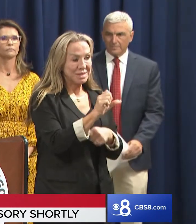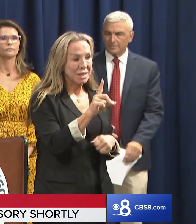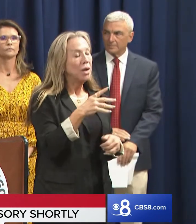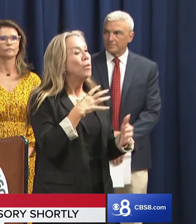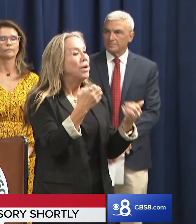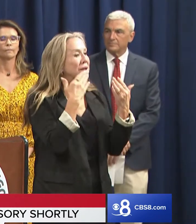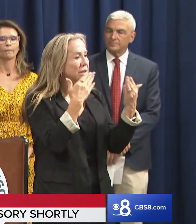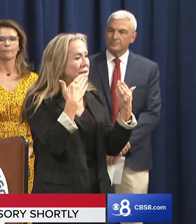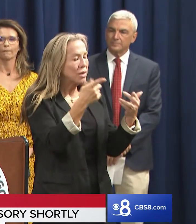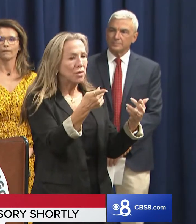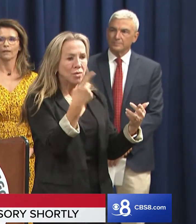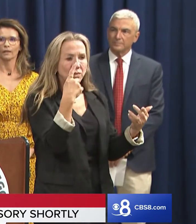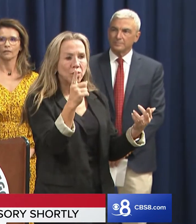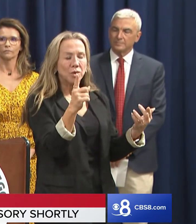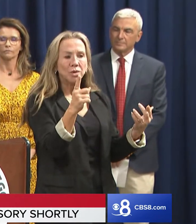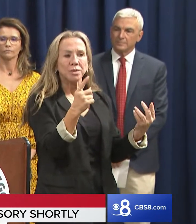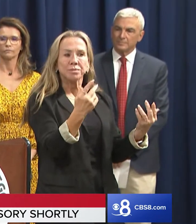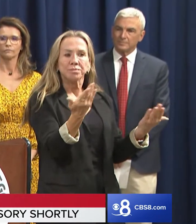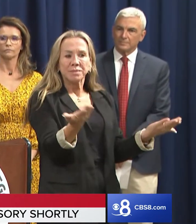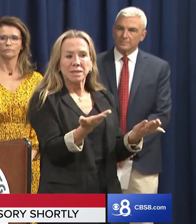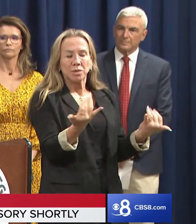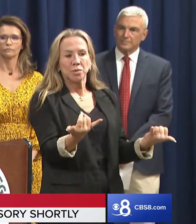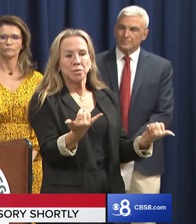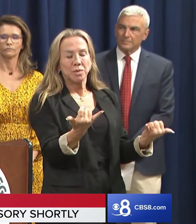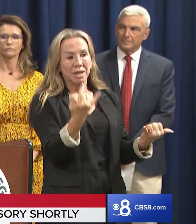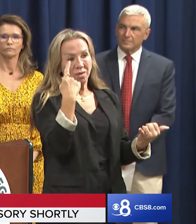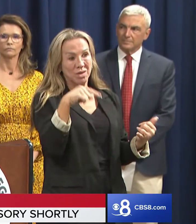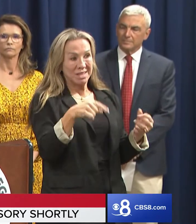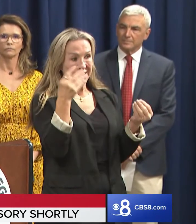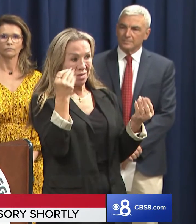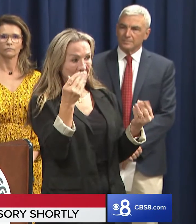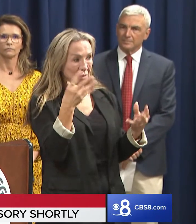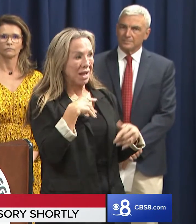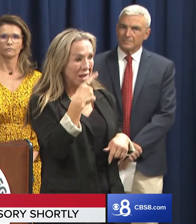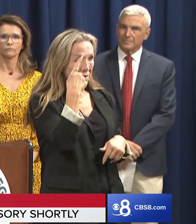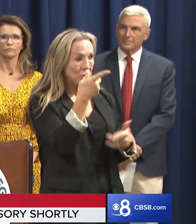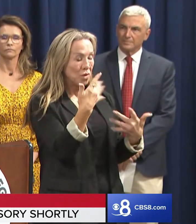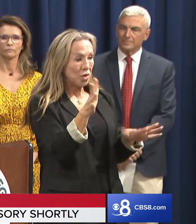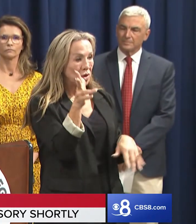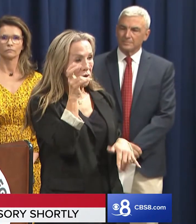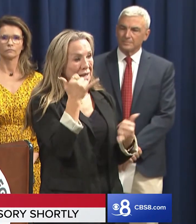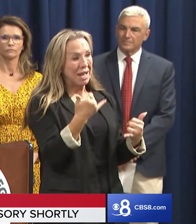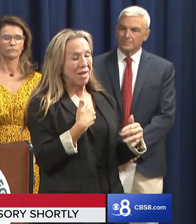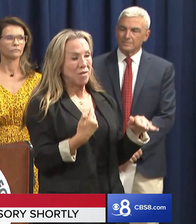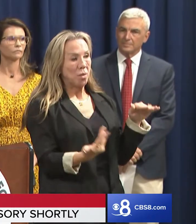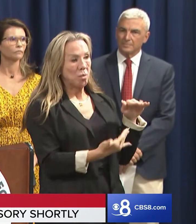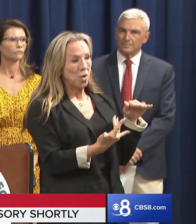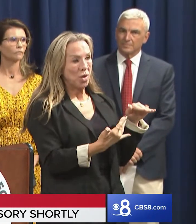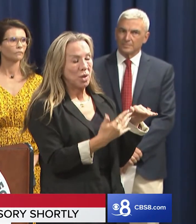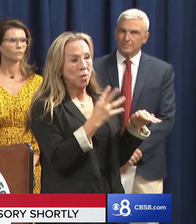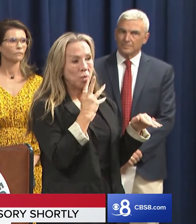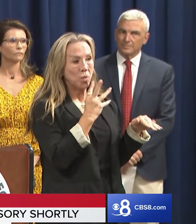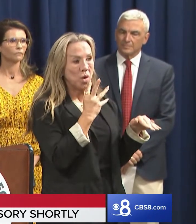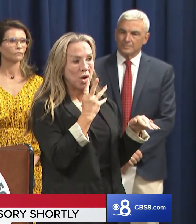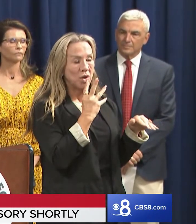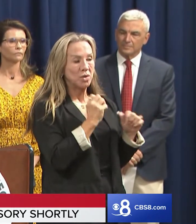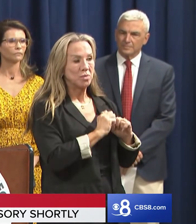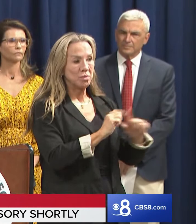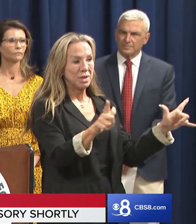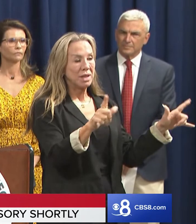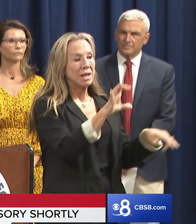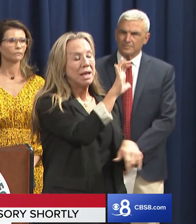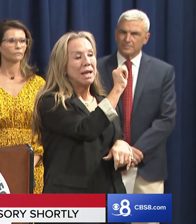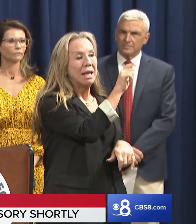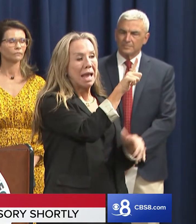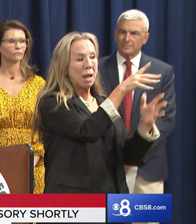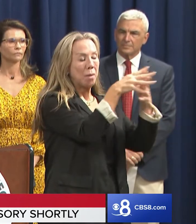to share this information. I think most of you have heard that there's a boiling water advisory that was issued by Cal